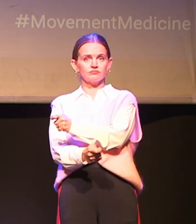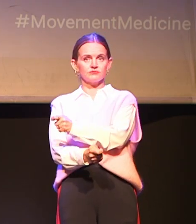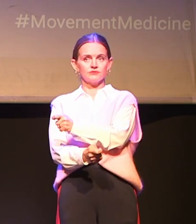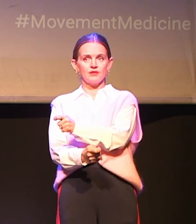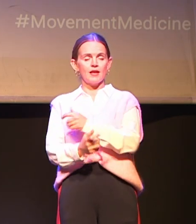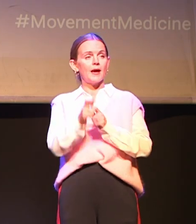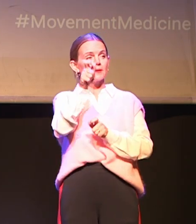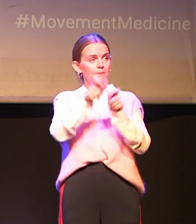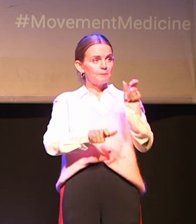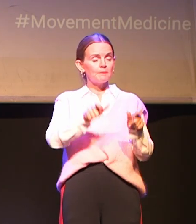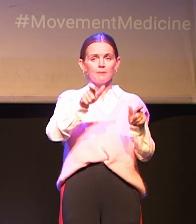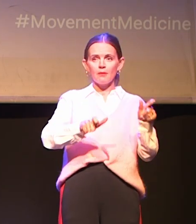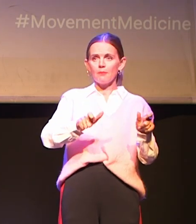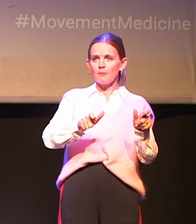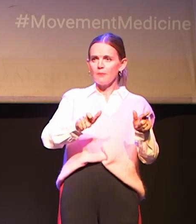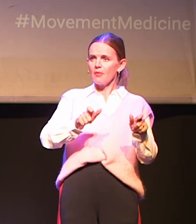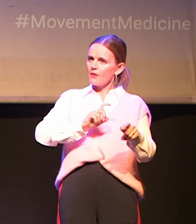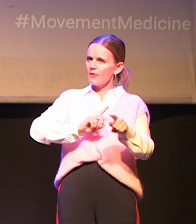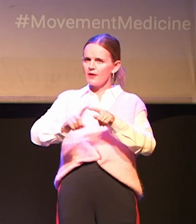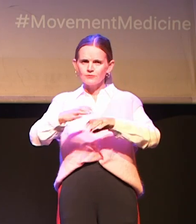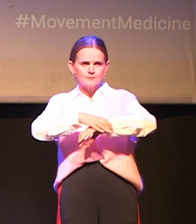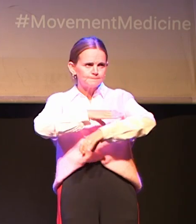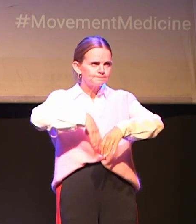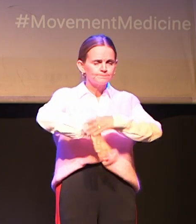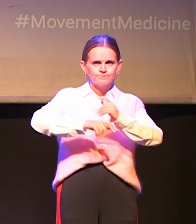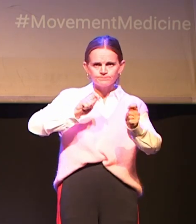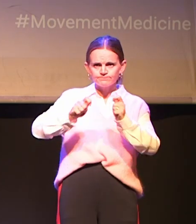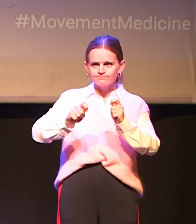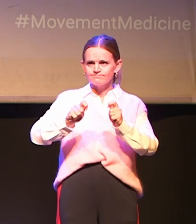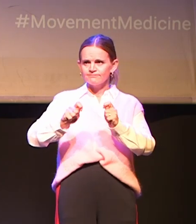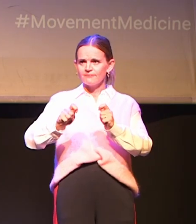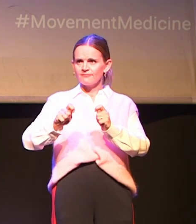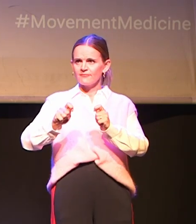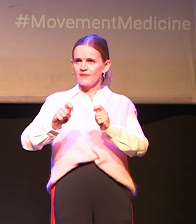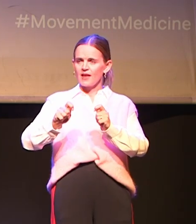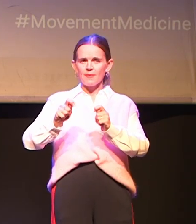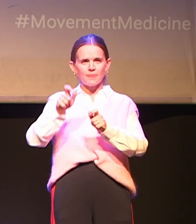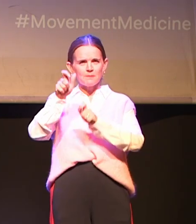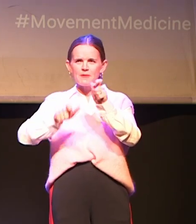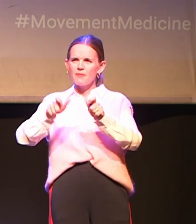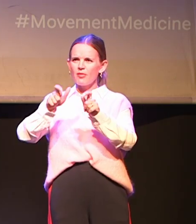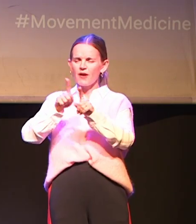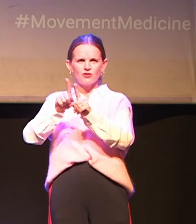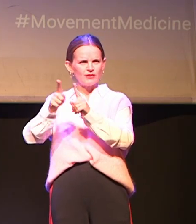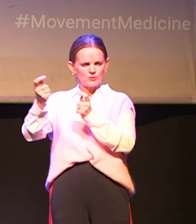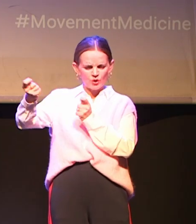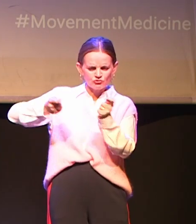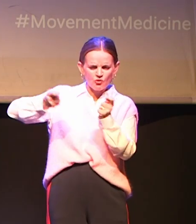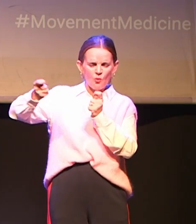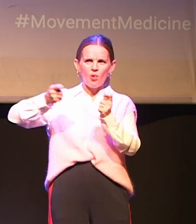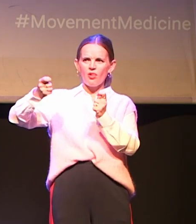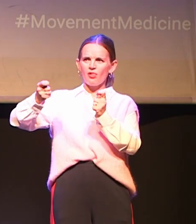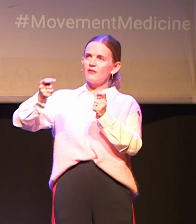architecting this current moment, it's their fear their monsters that